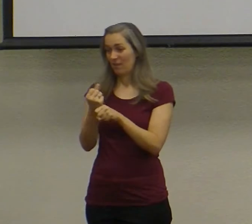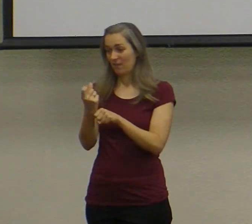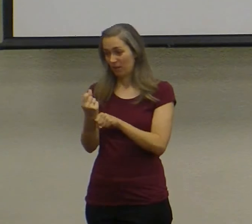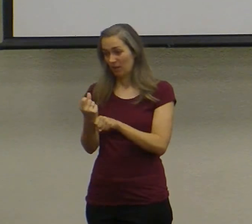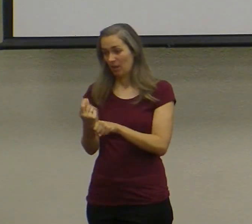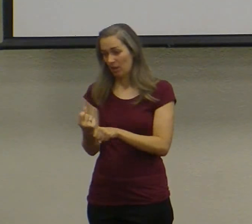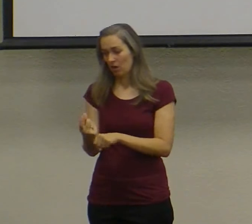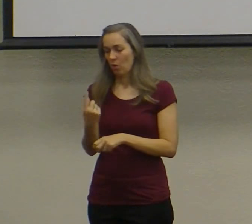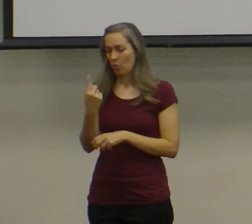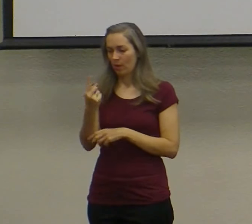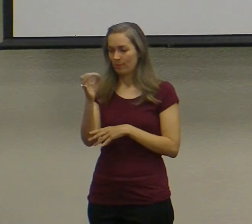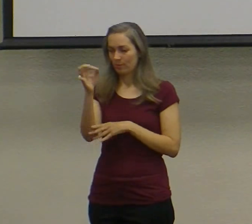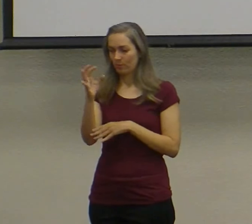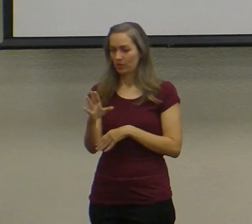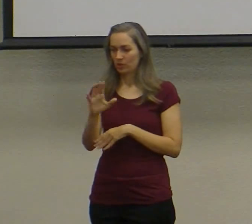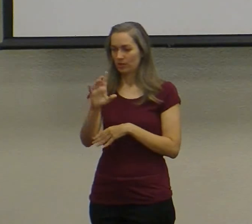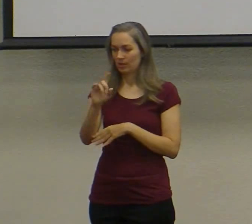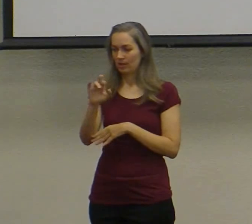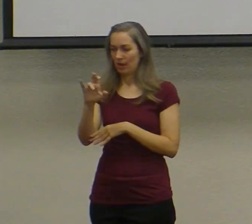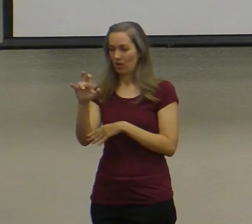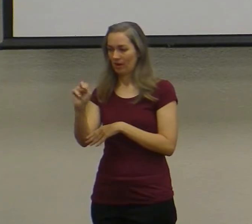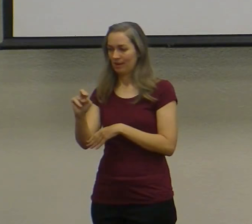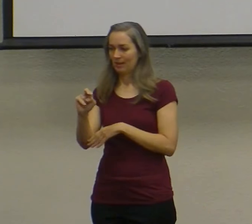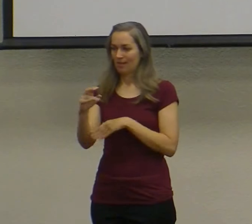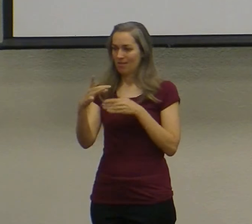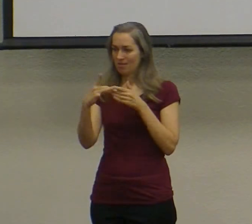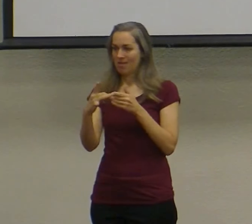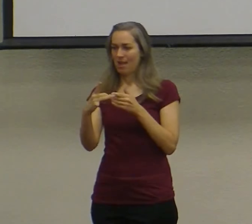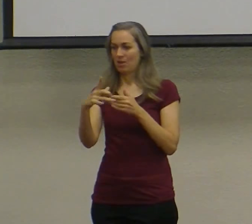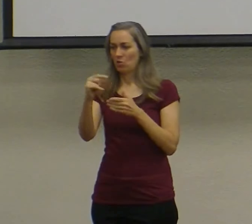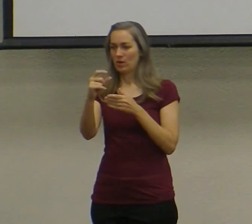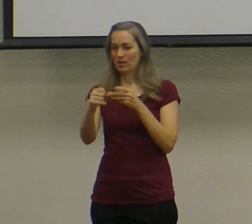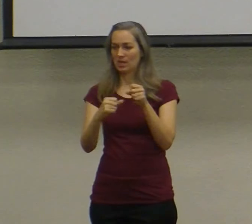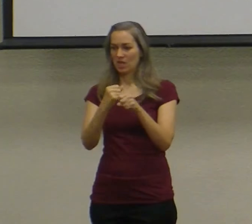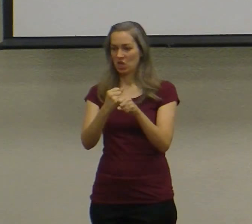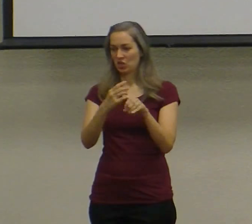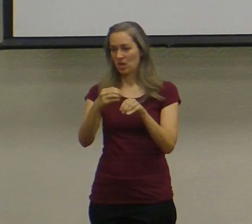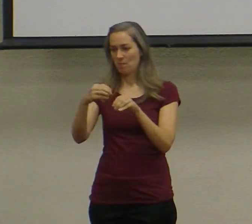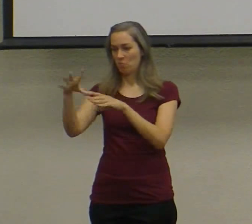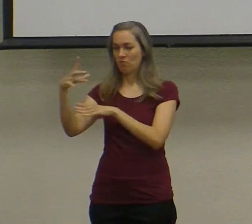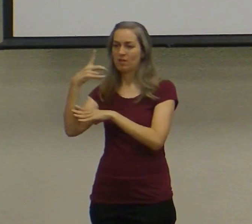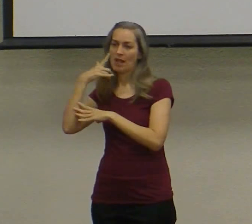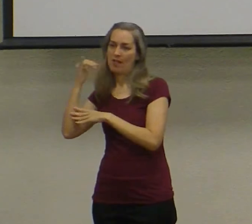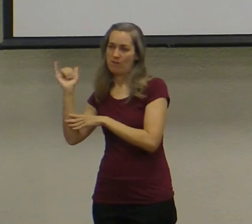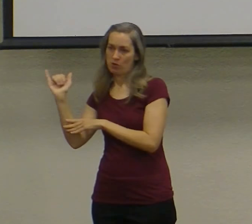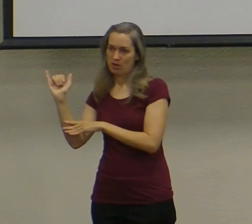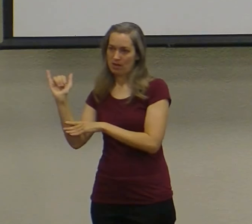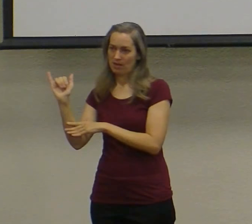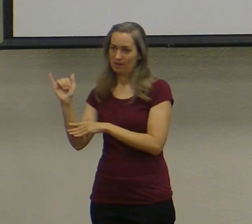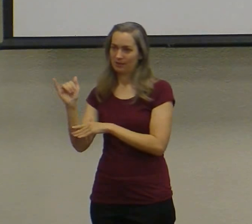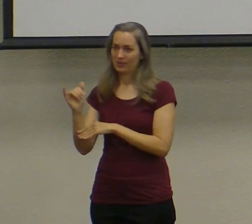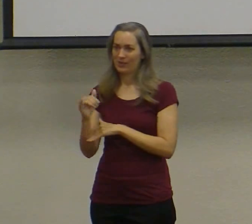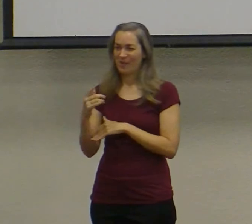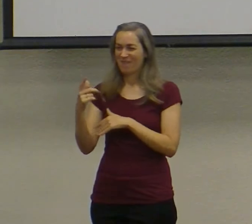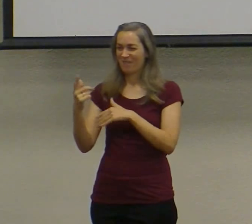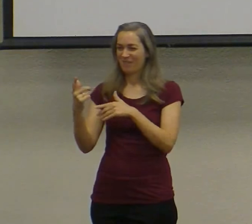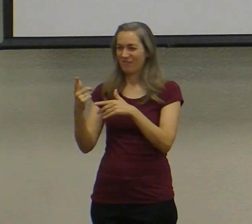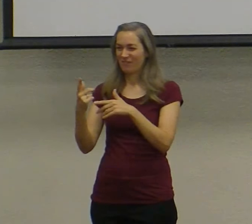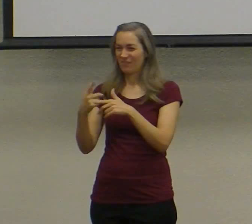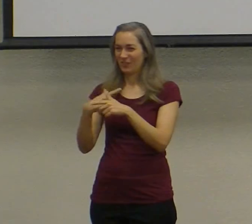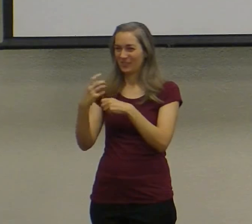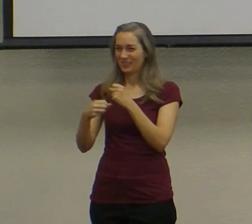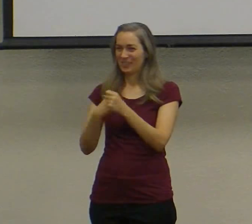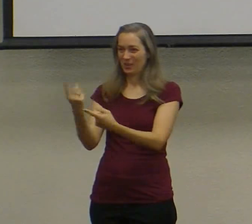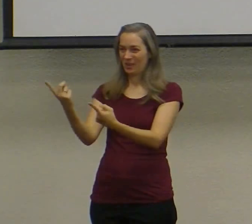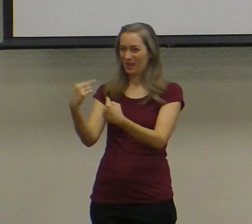it for 20 years, left and did ministry in California, Long Beach. And so this was his first time back in